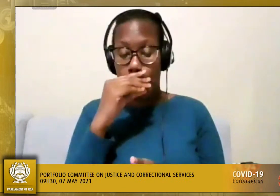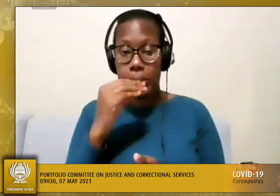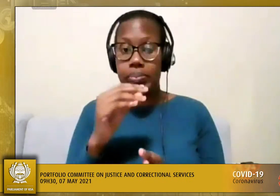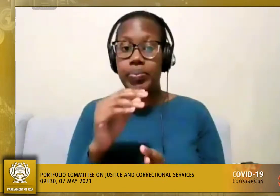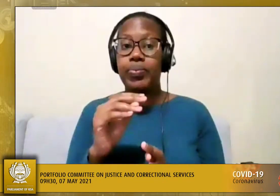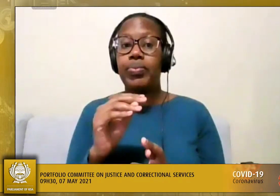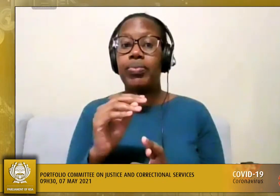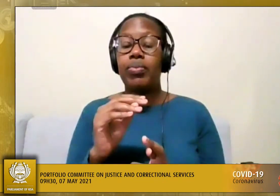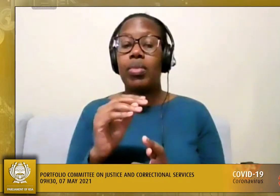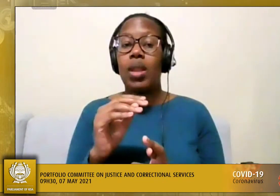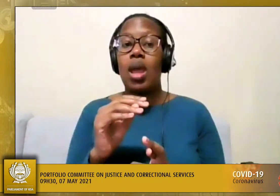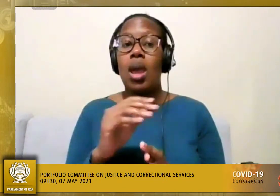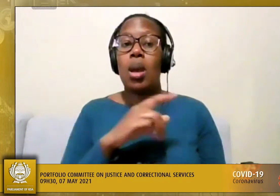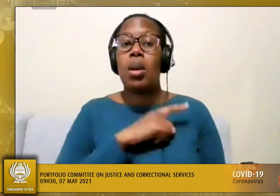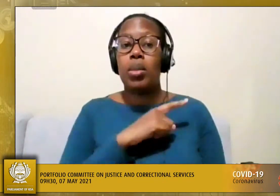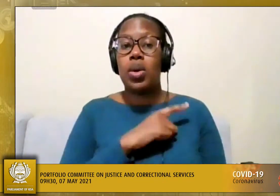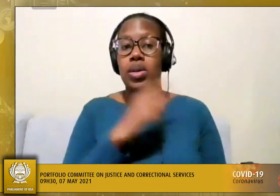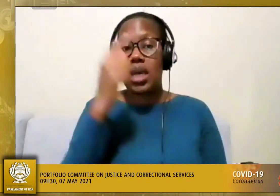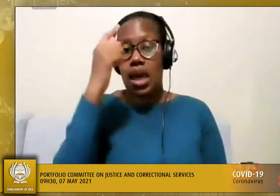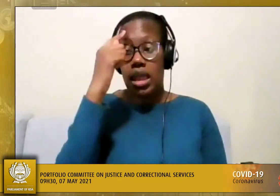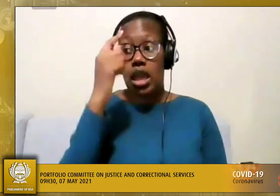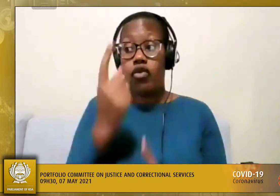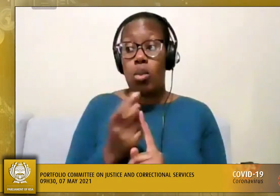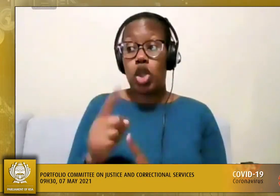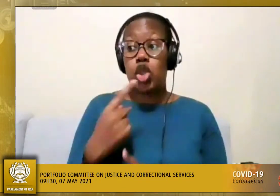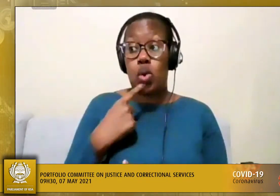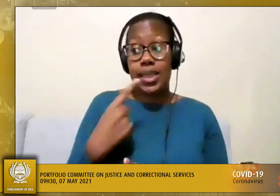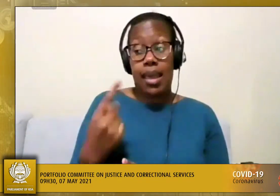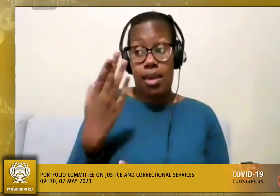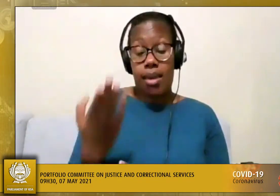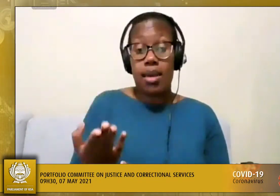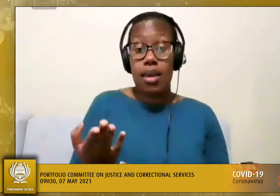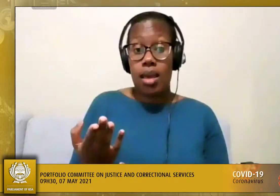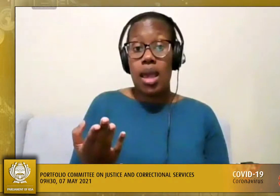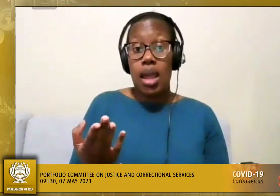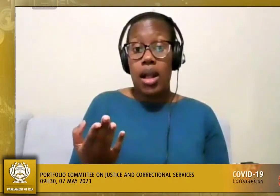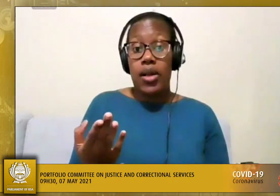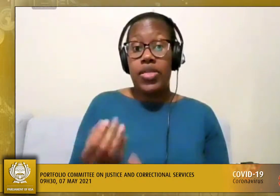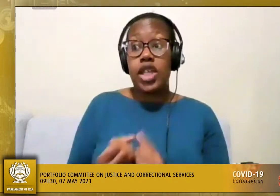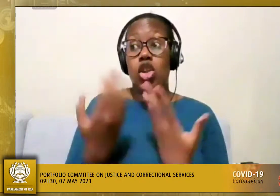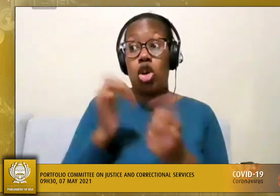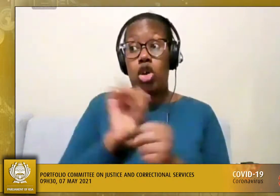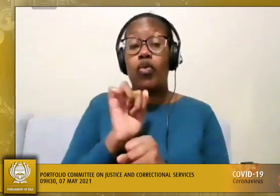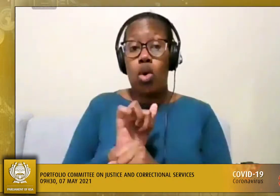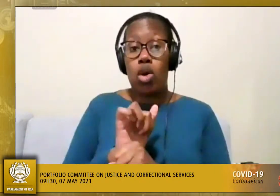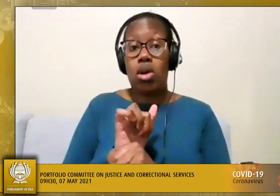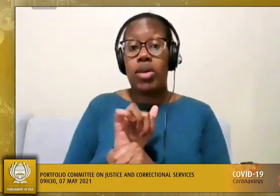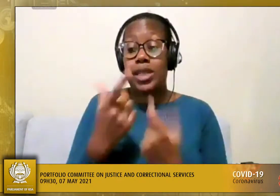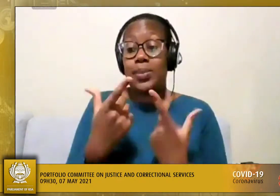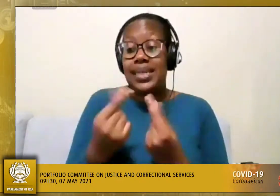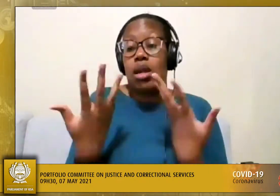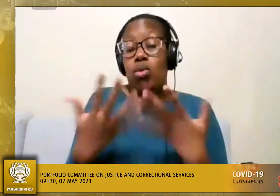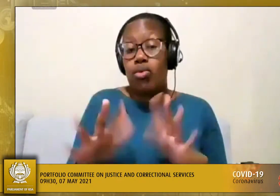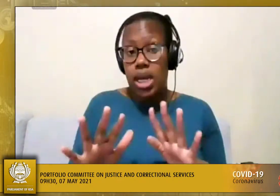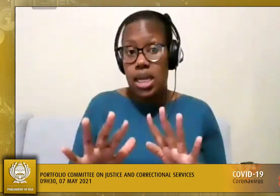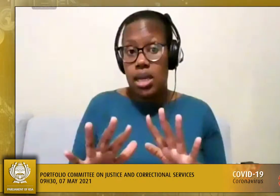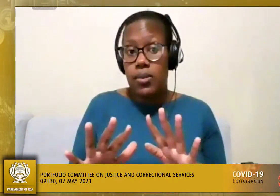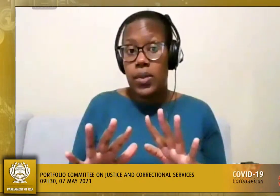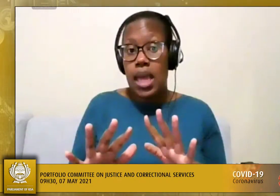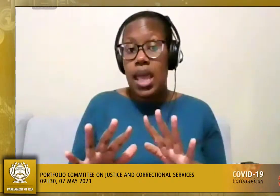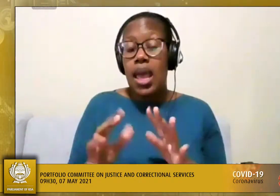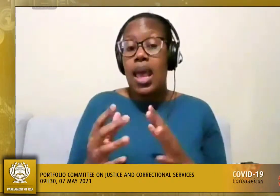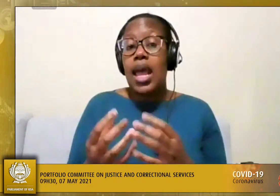and because umat you are saying there is there is a lot of work that has been done and a lot